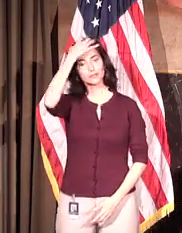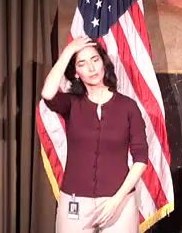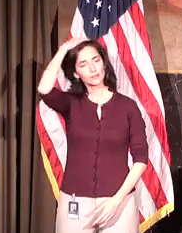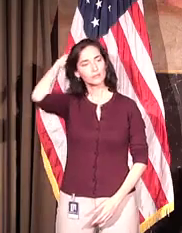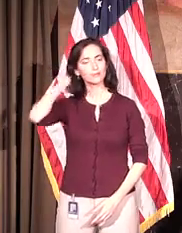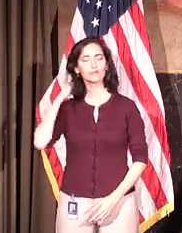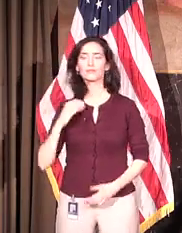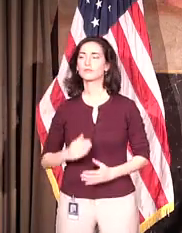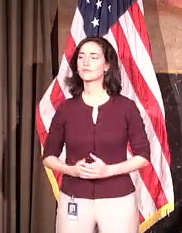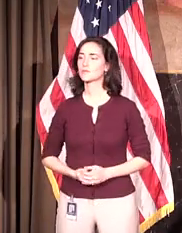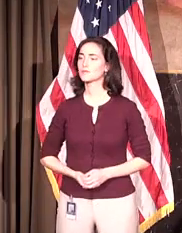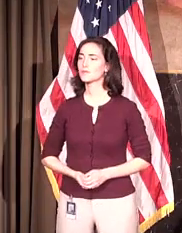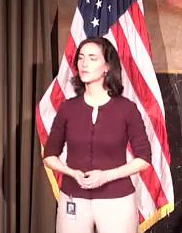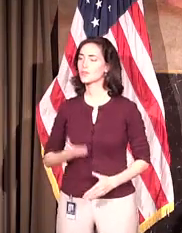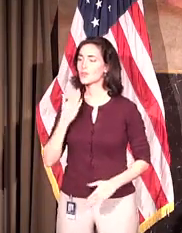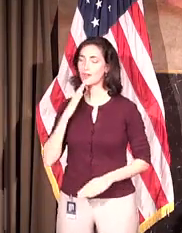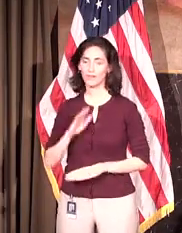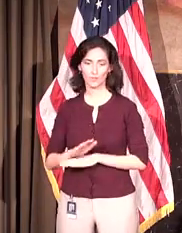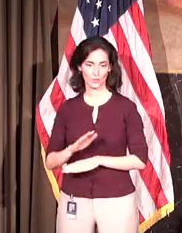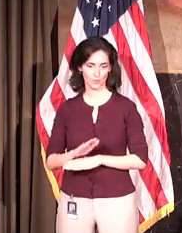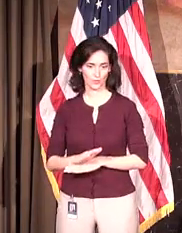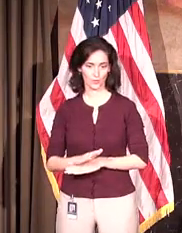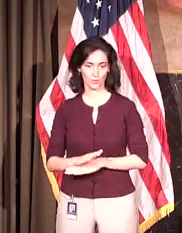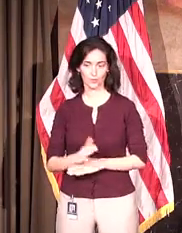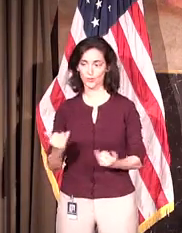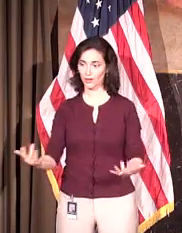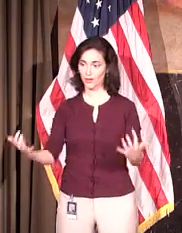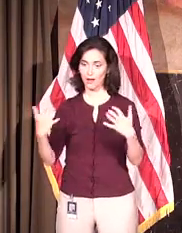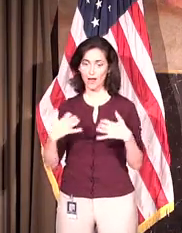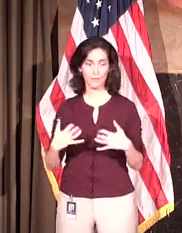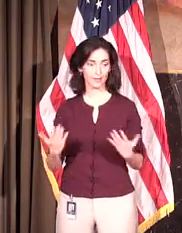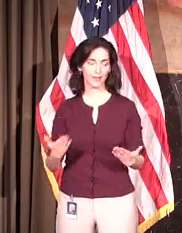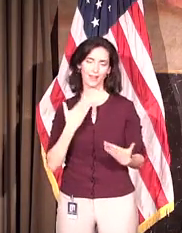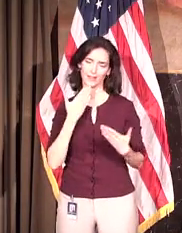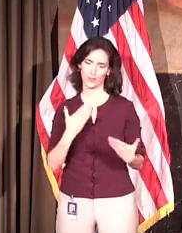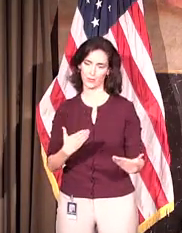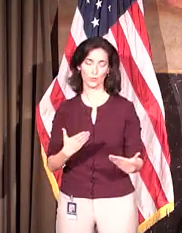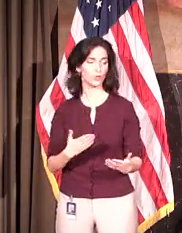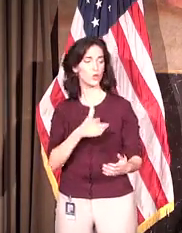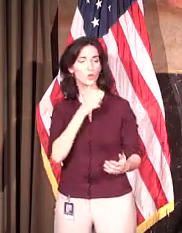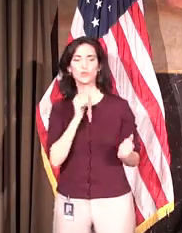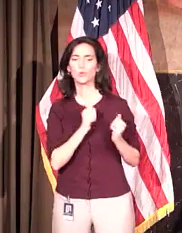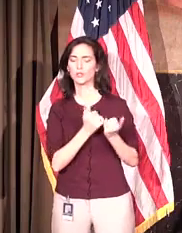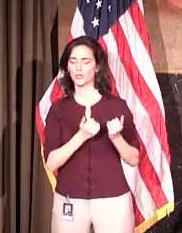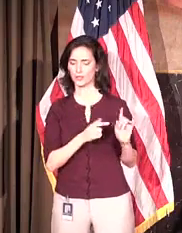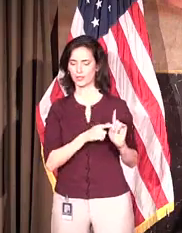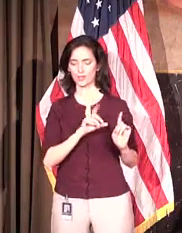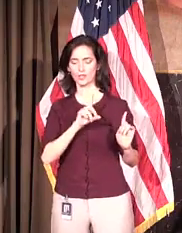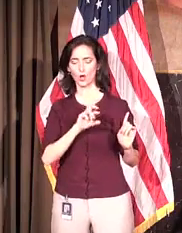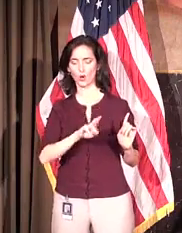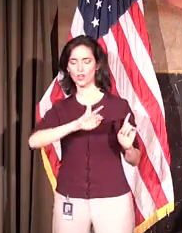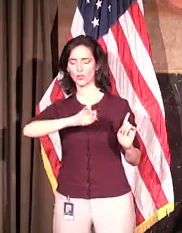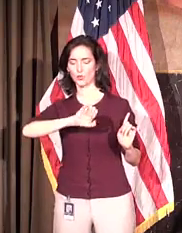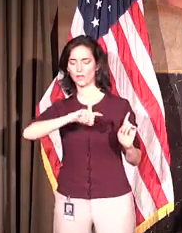Good afternoon, and thank you for being here today. We do have with us, again, Dr. Joseph Canner from the Office of Public